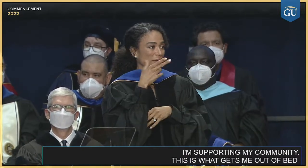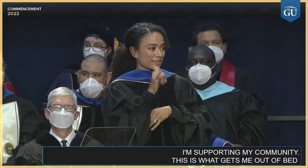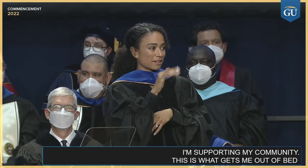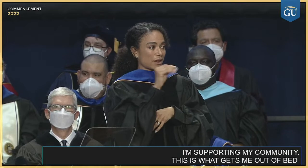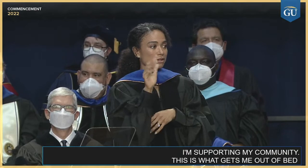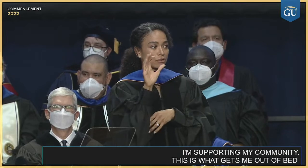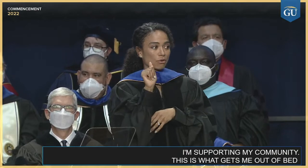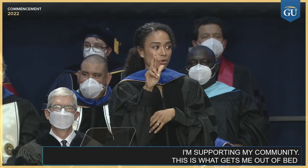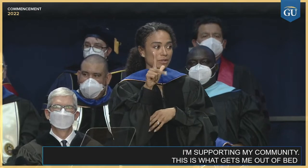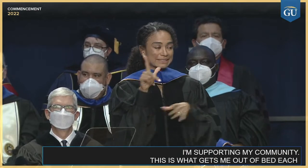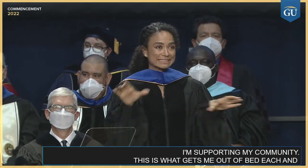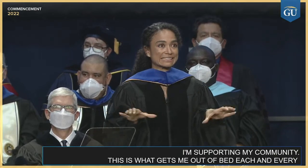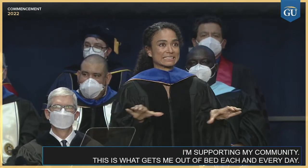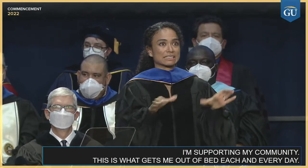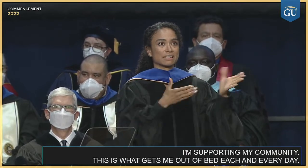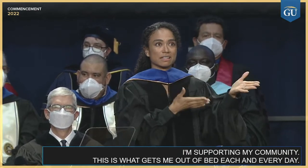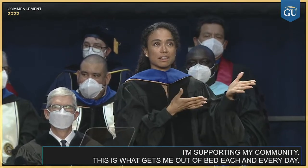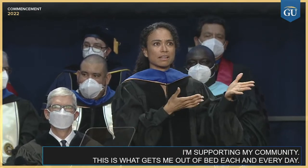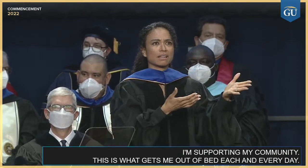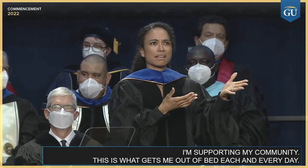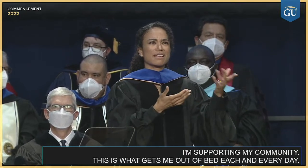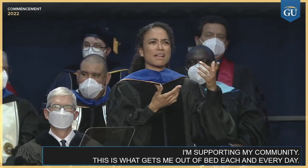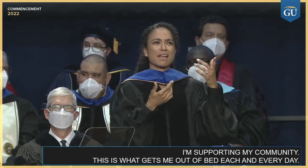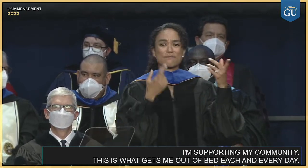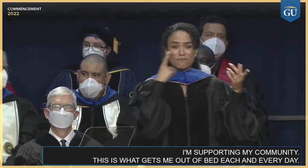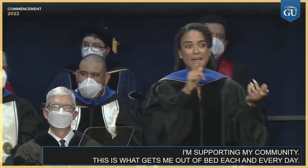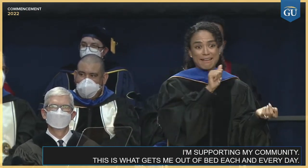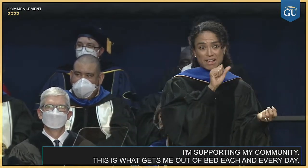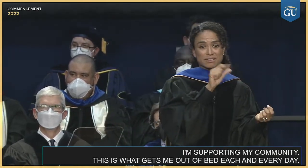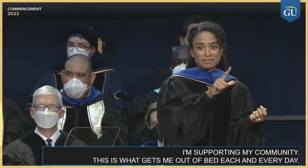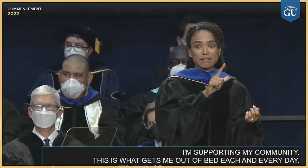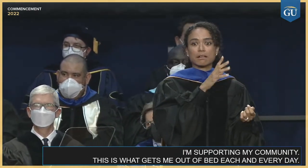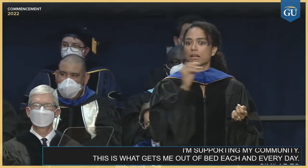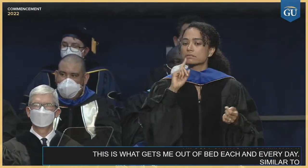Similar to what Dorothy and Carl did for American Sign Language and deaf culture,